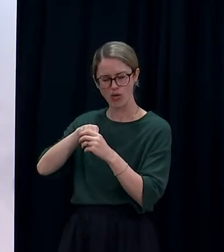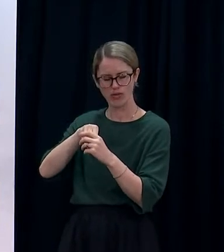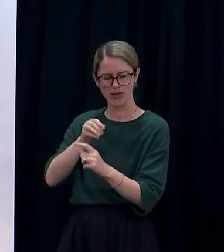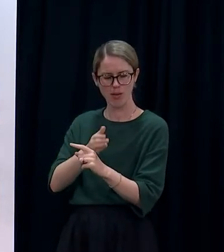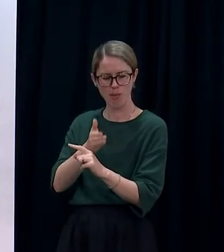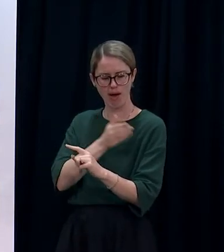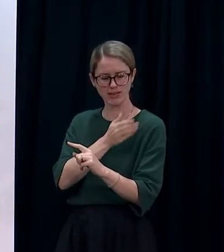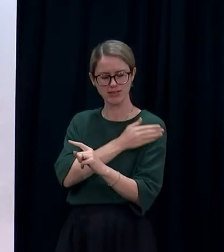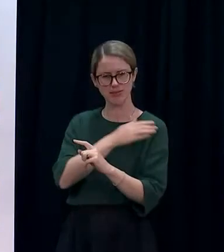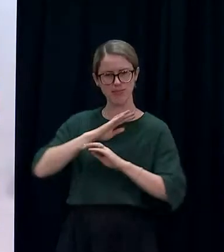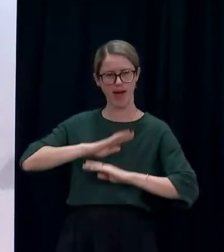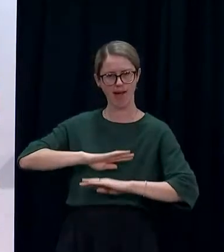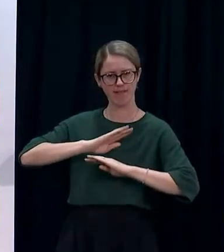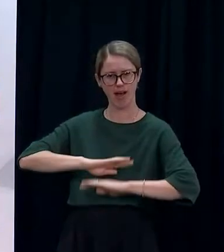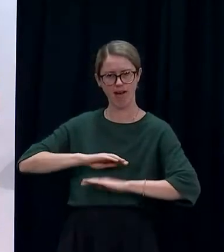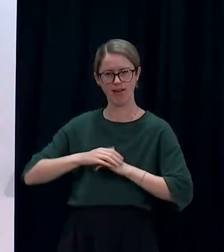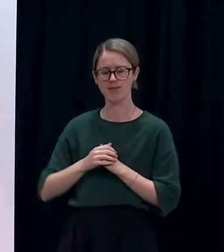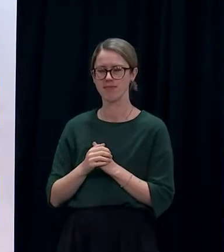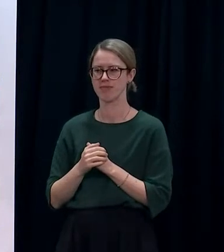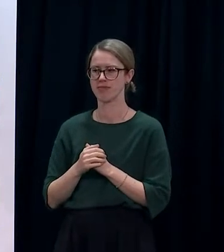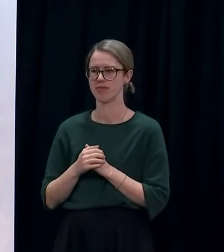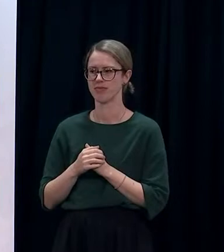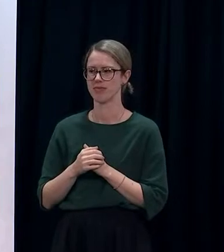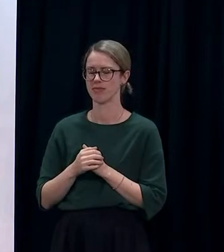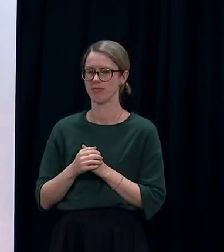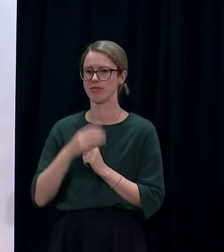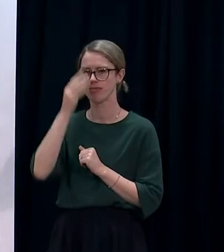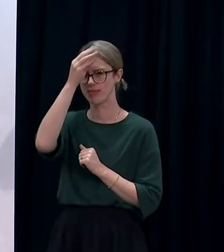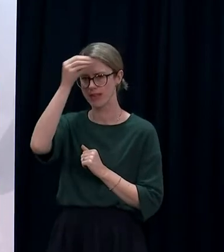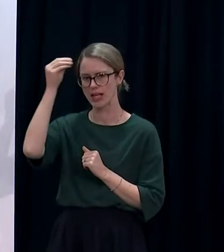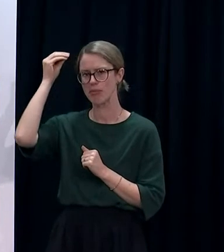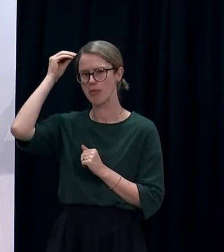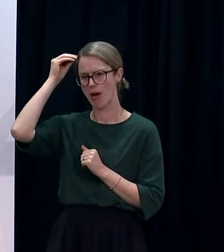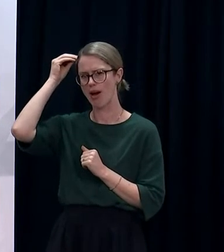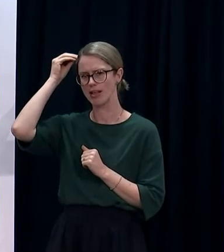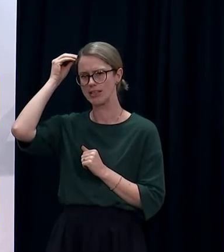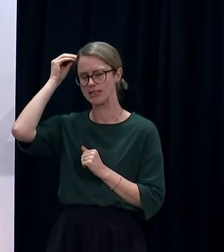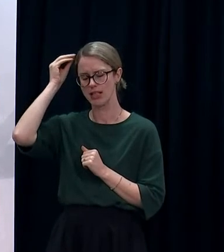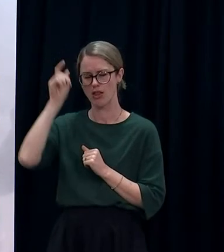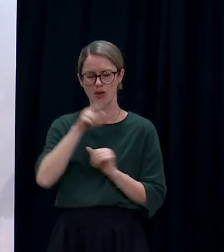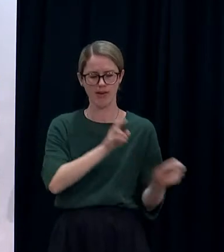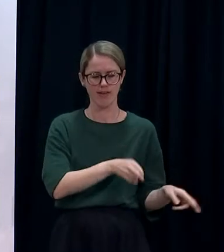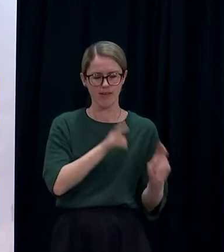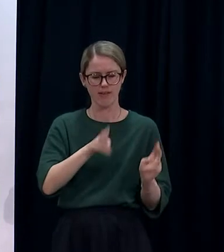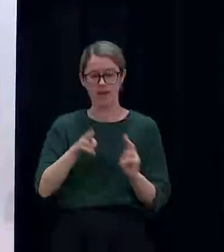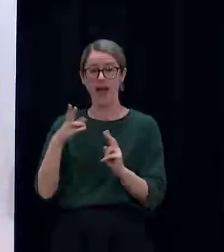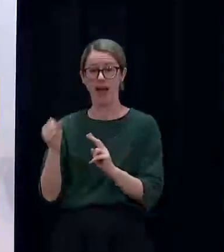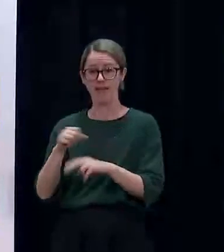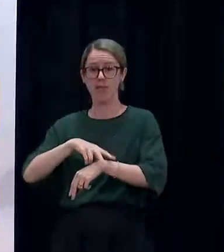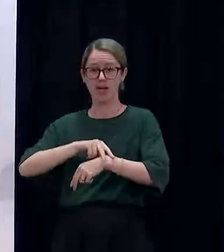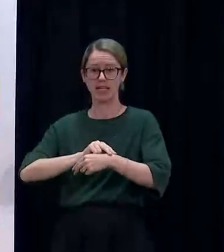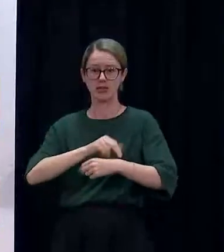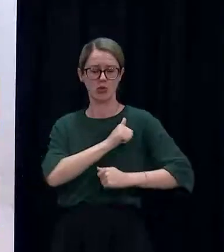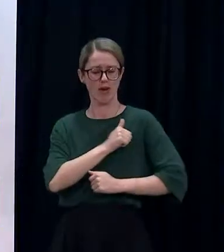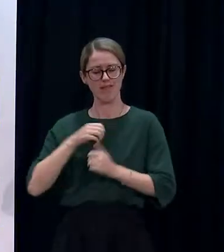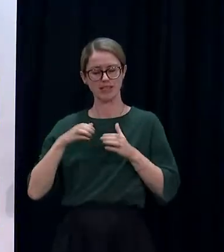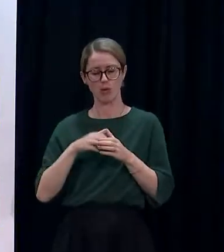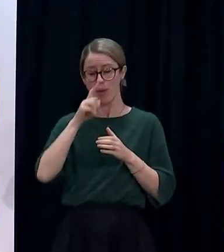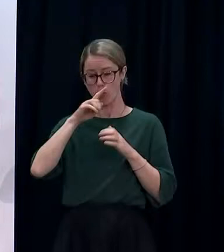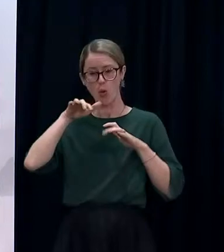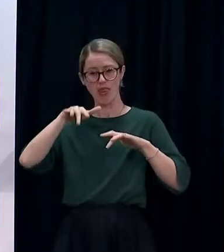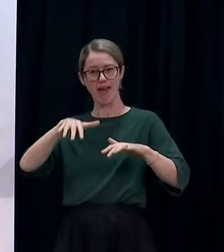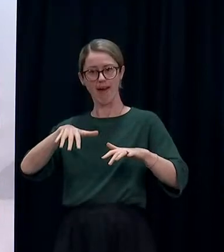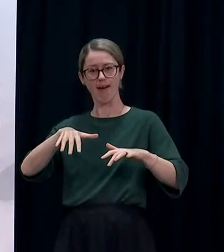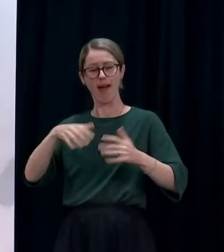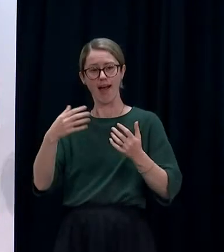the issues that you've just raised. Bear in mind that at each of these facilities there are police and defence force staff present, but